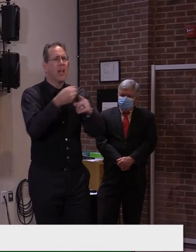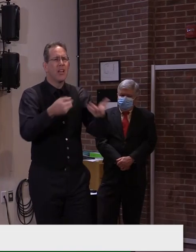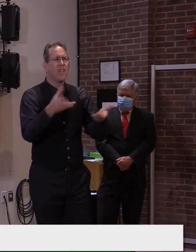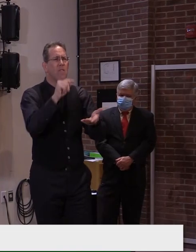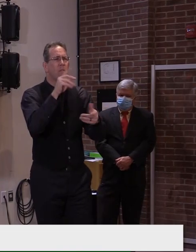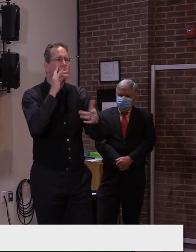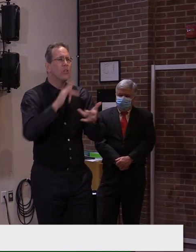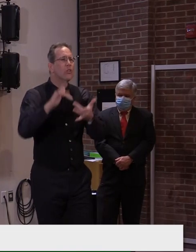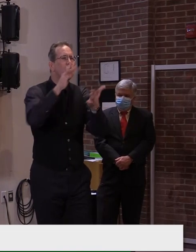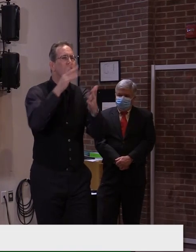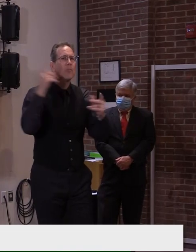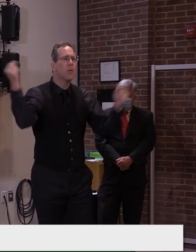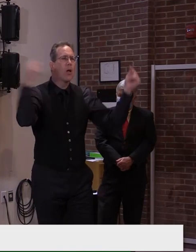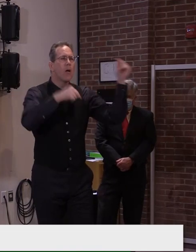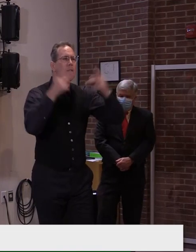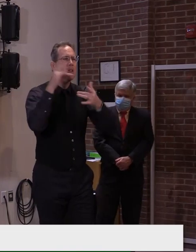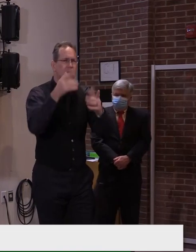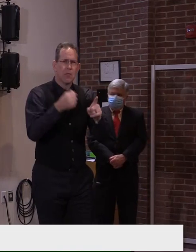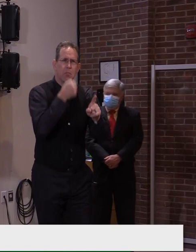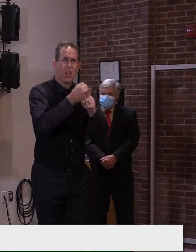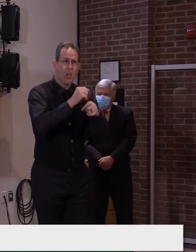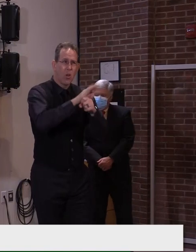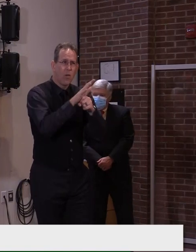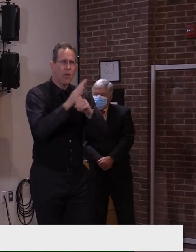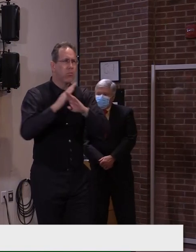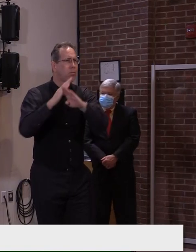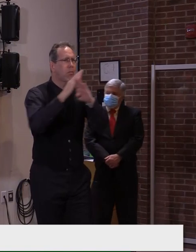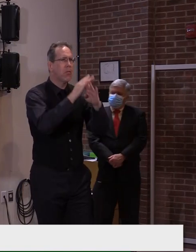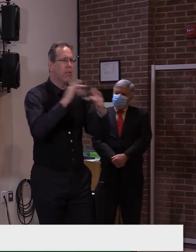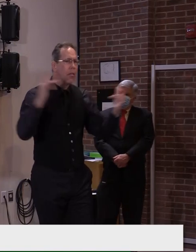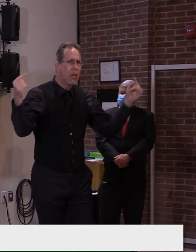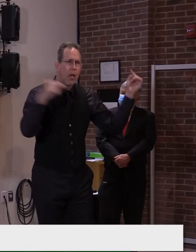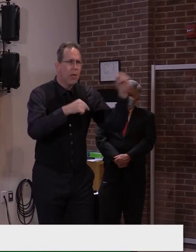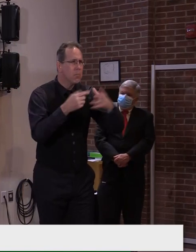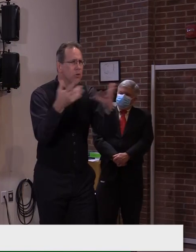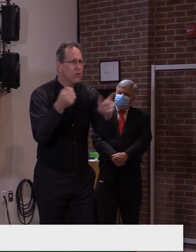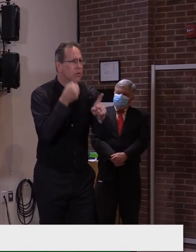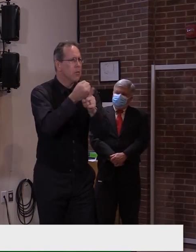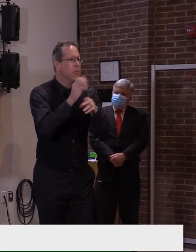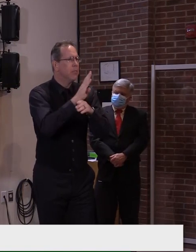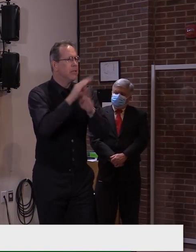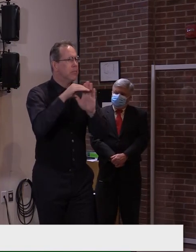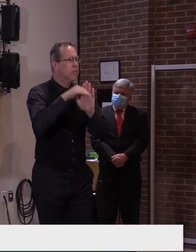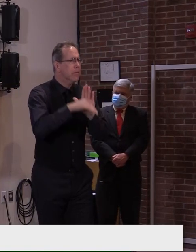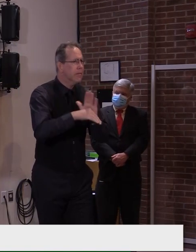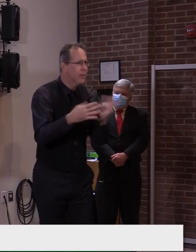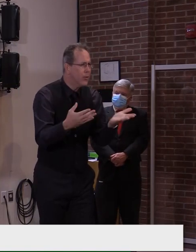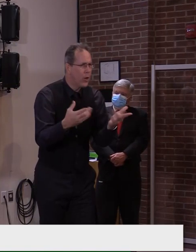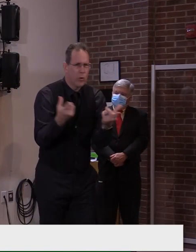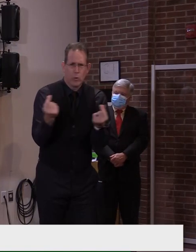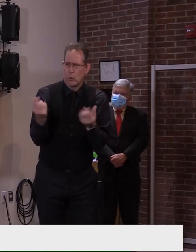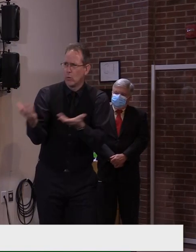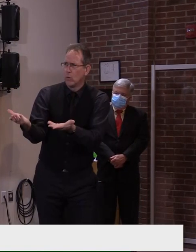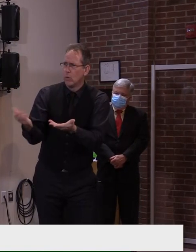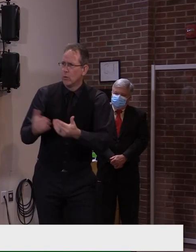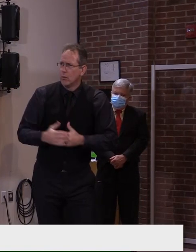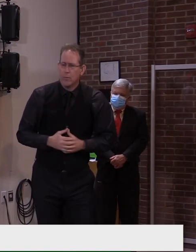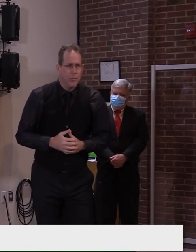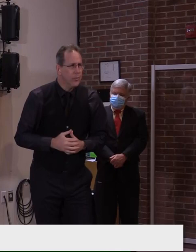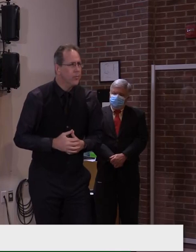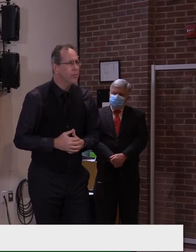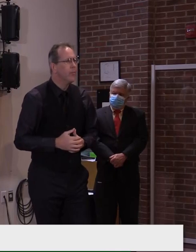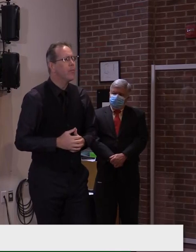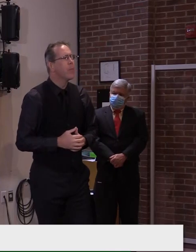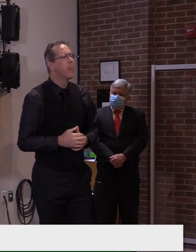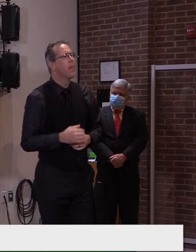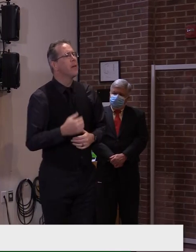here in Vermont. Is there someone that could speak to that? Sure. I think Secretary Curley might be on, but I